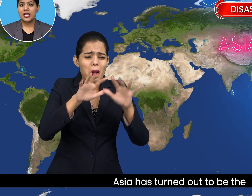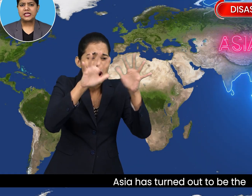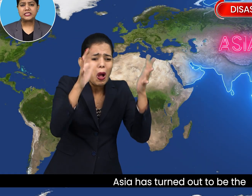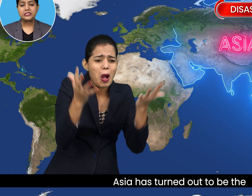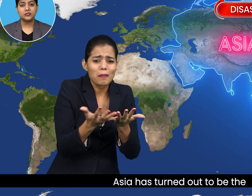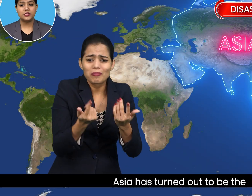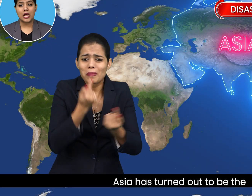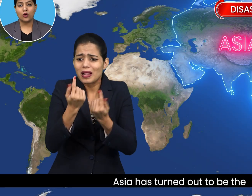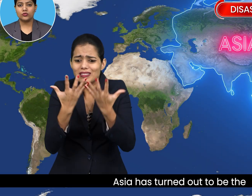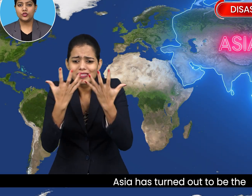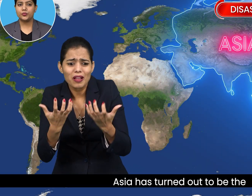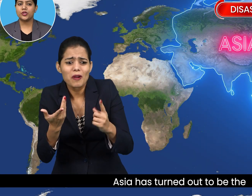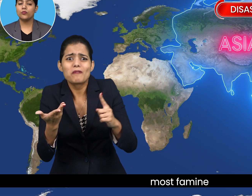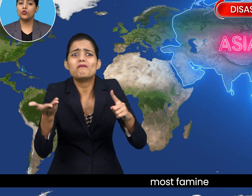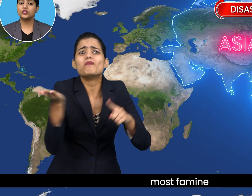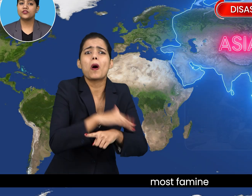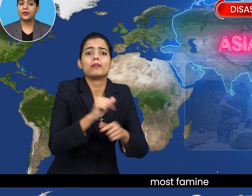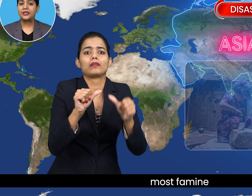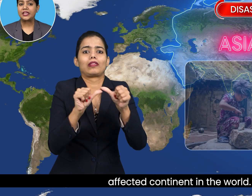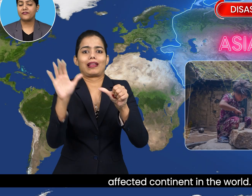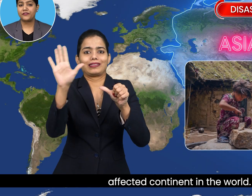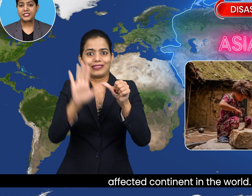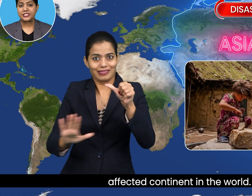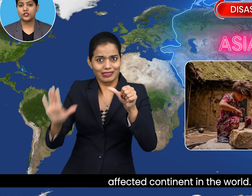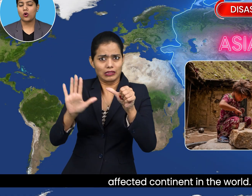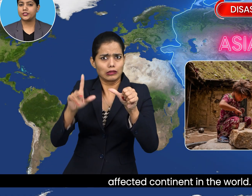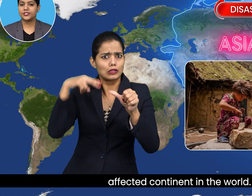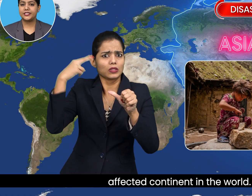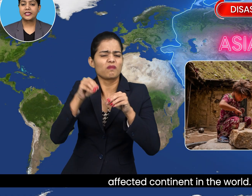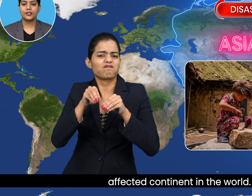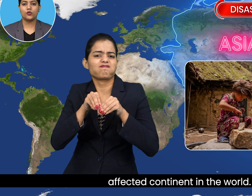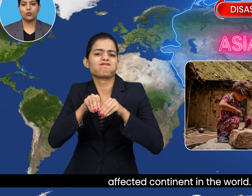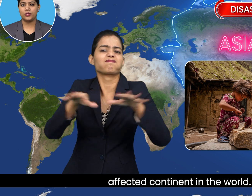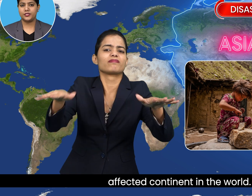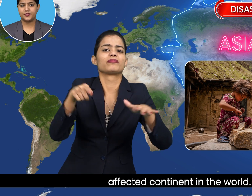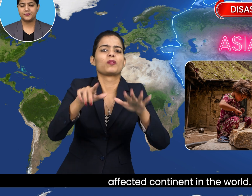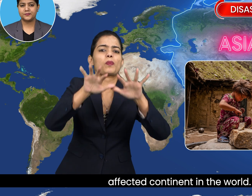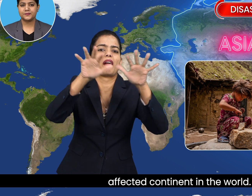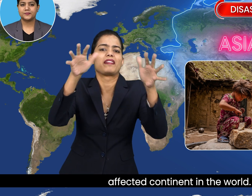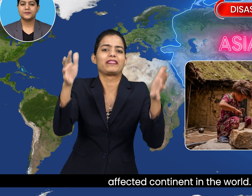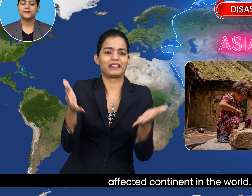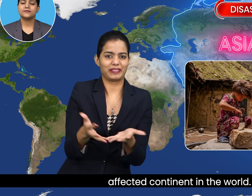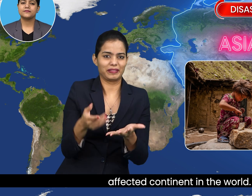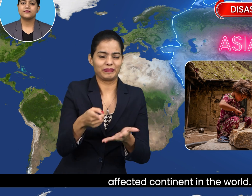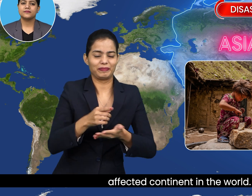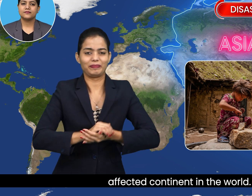Asia has turned out to be the most famine-affected continent in the world.